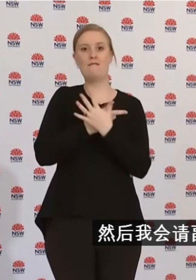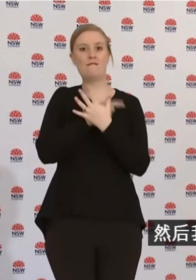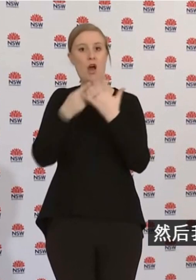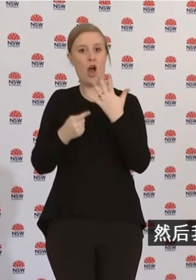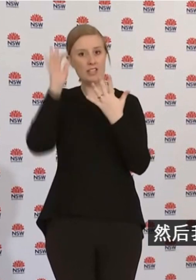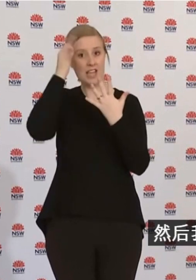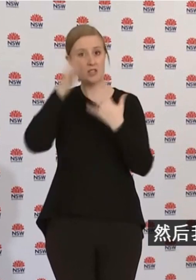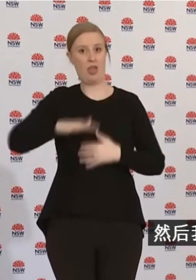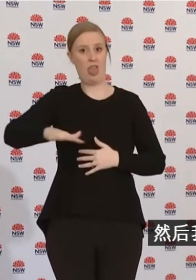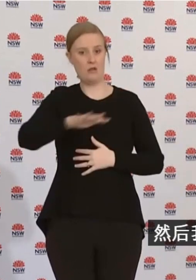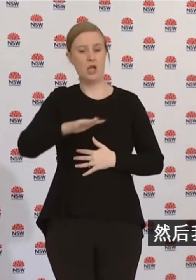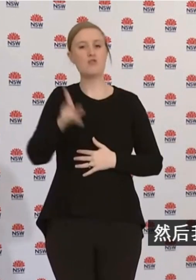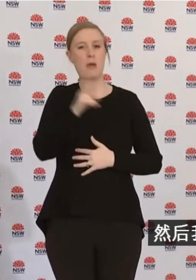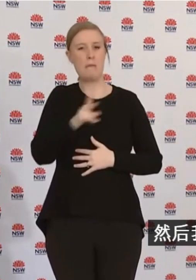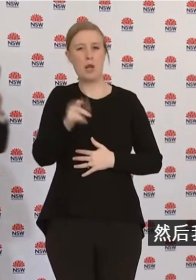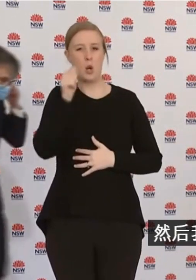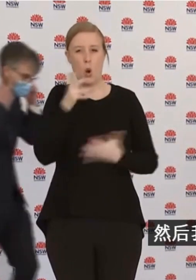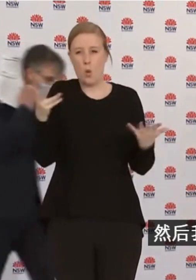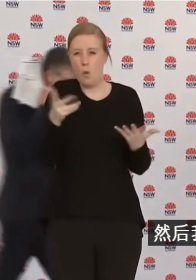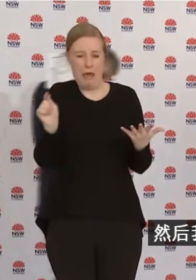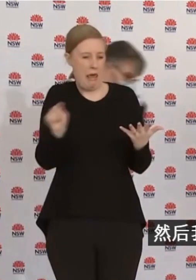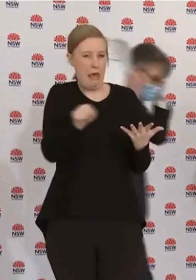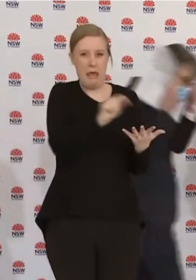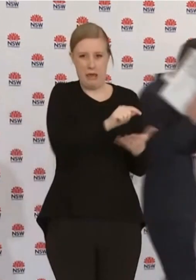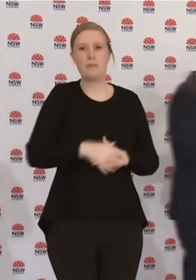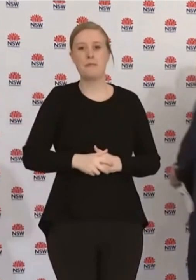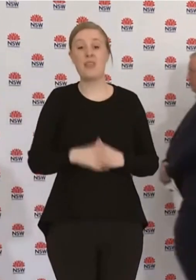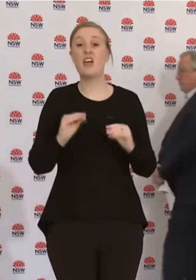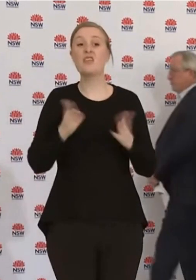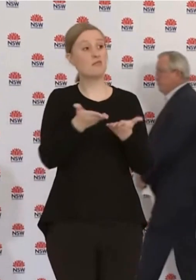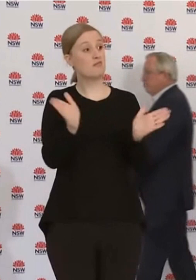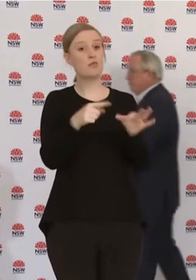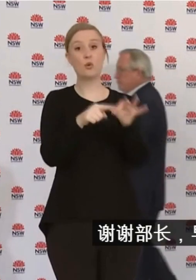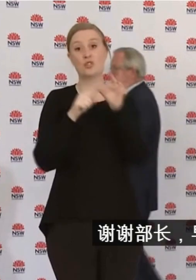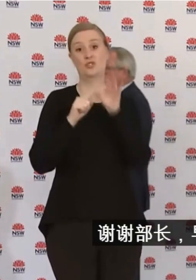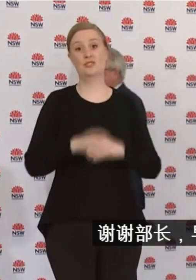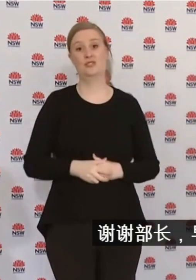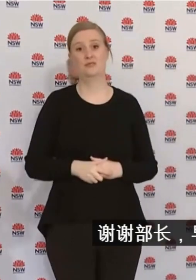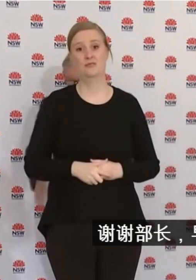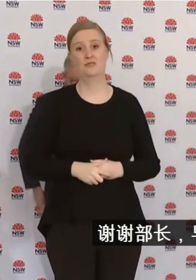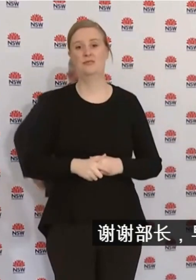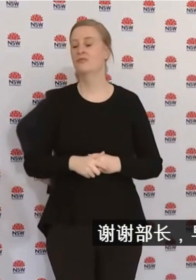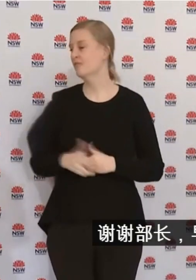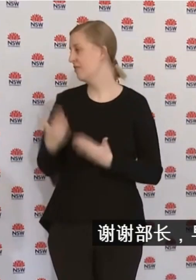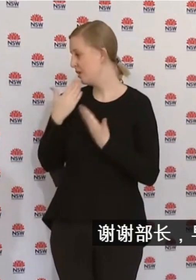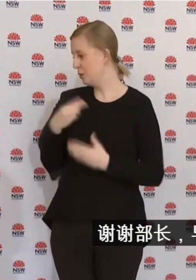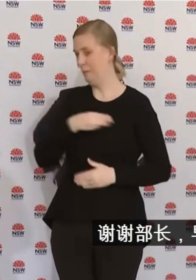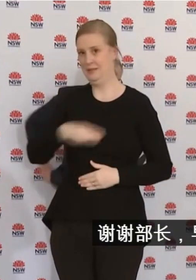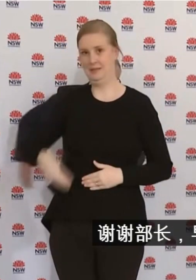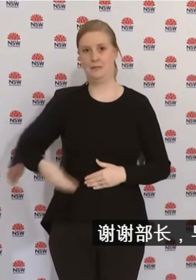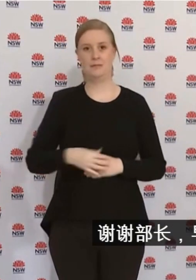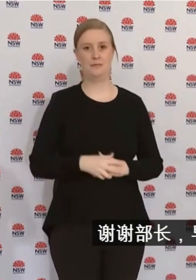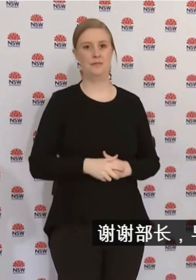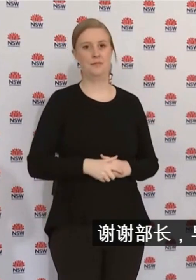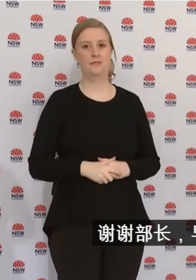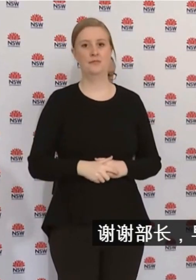some comments, and then we'll take questions. Thank you, Minister, and good morning.